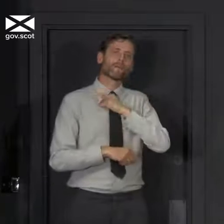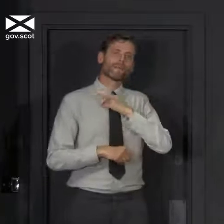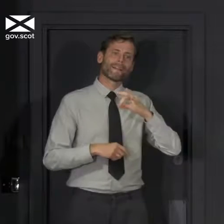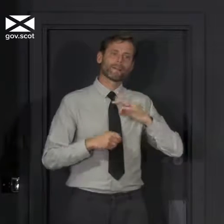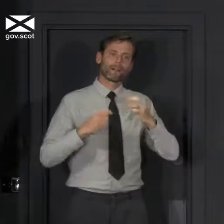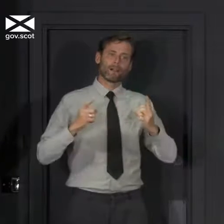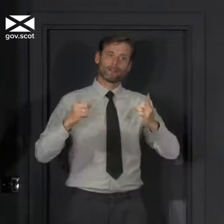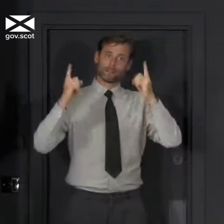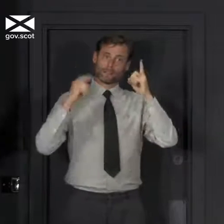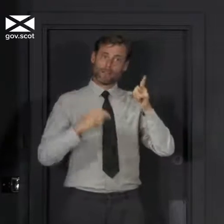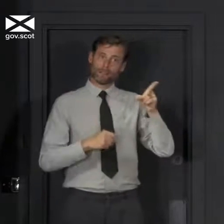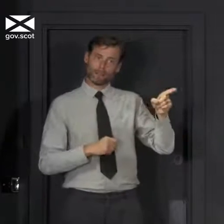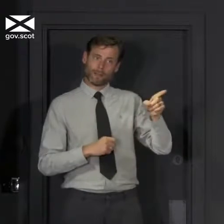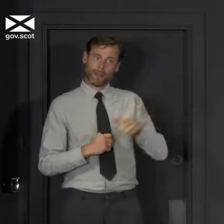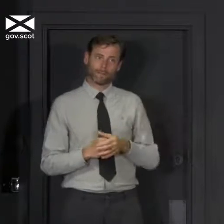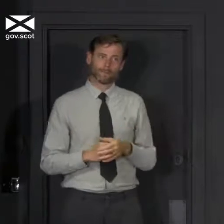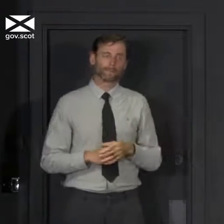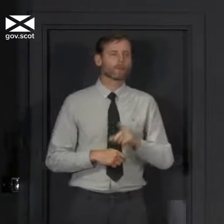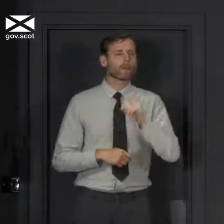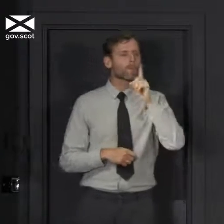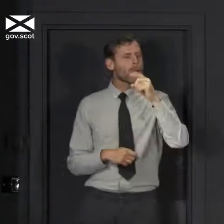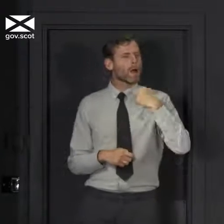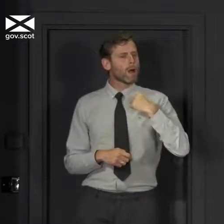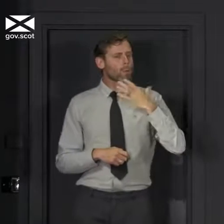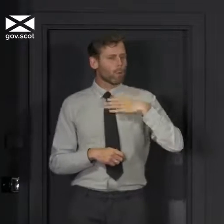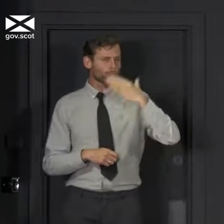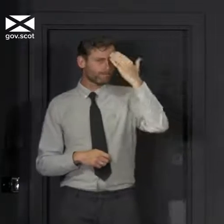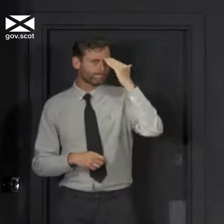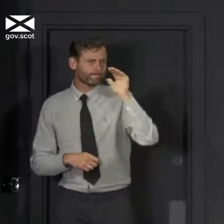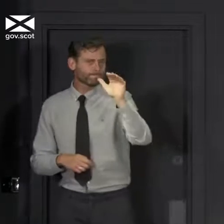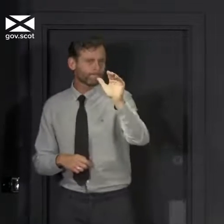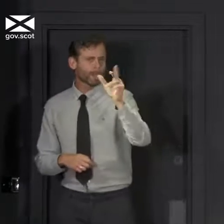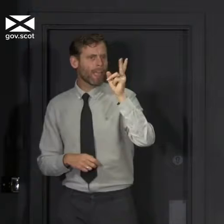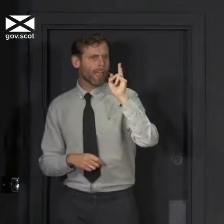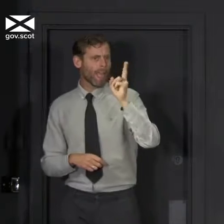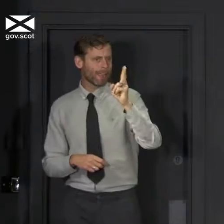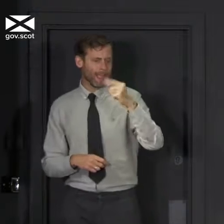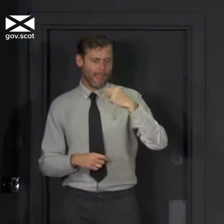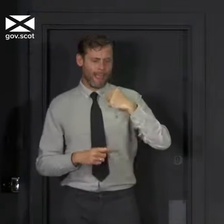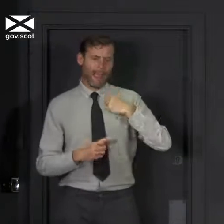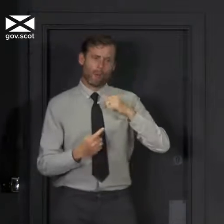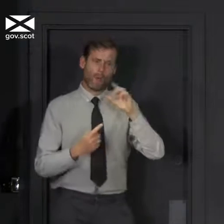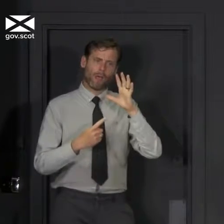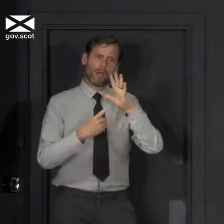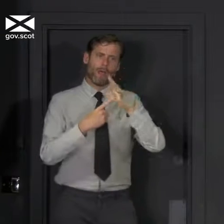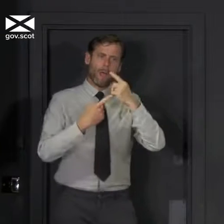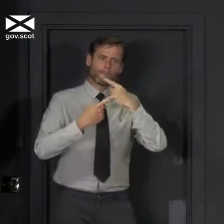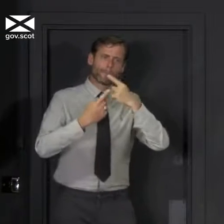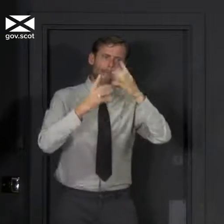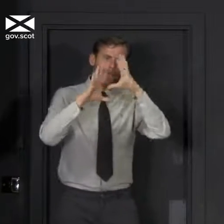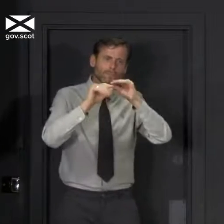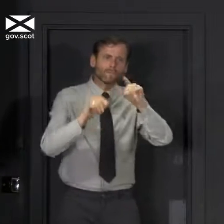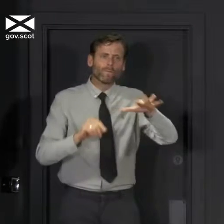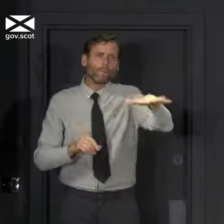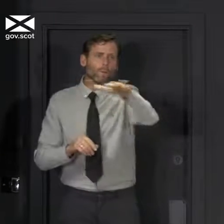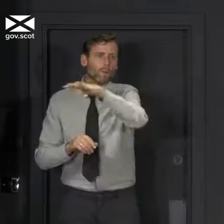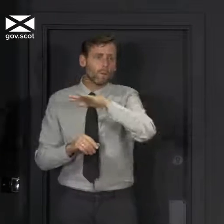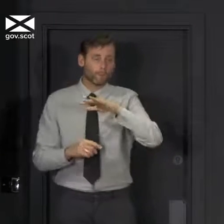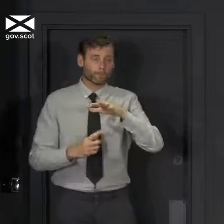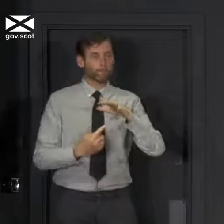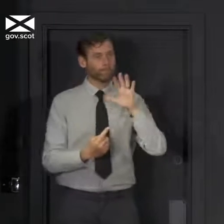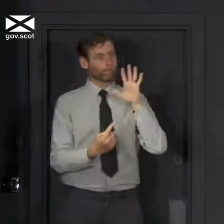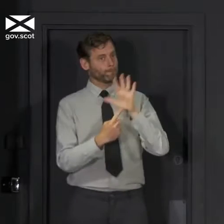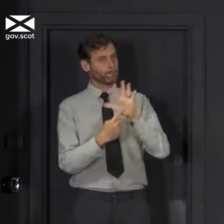before I do that, I would like to restate once again our key public health messages. The message